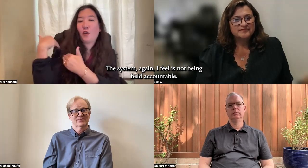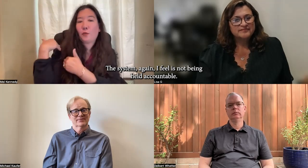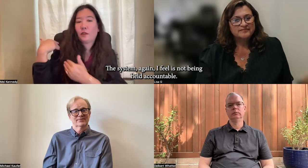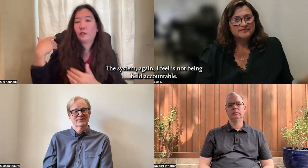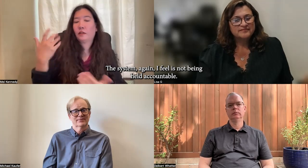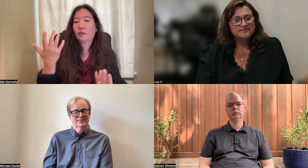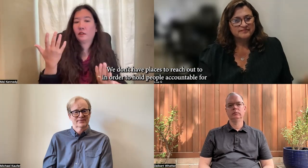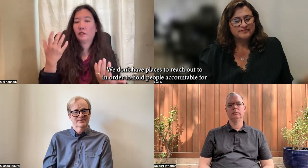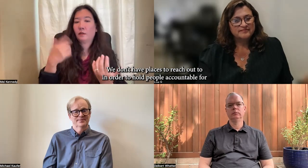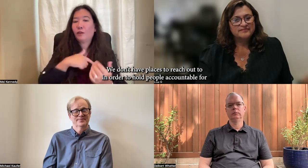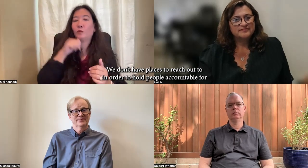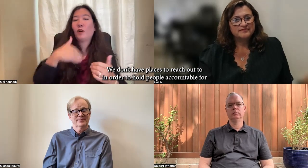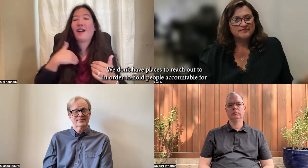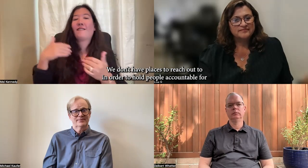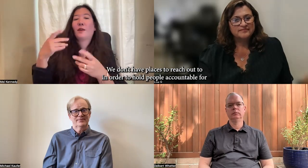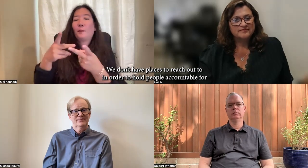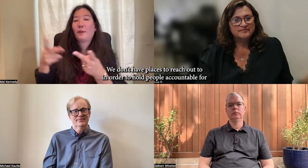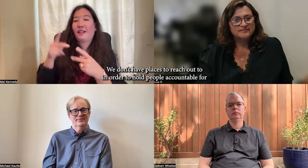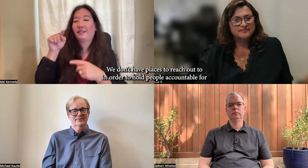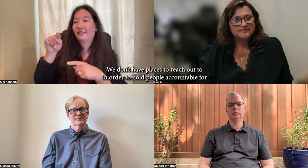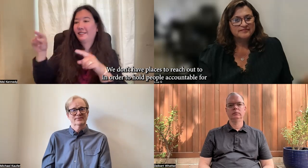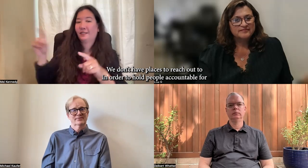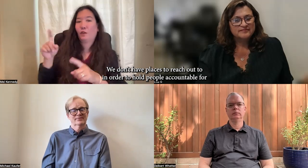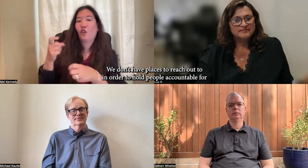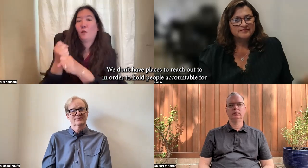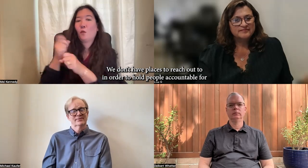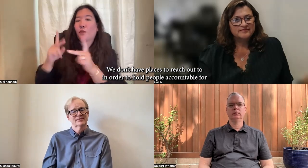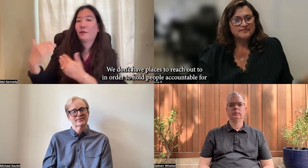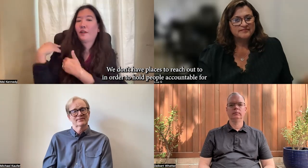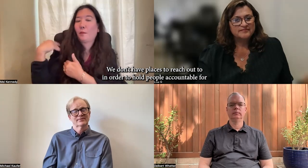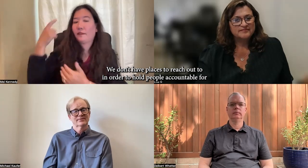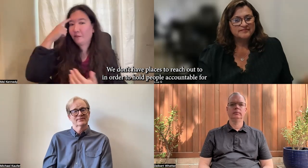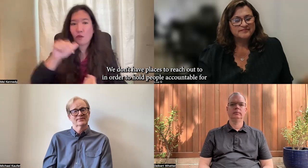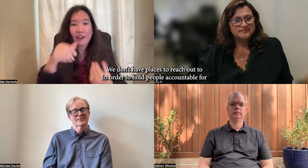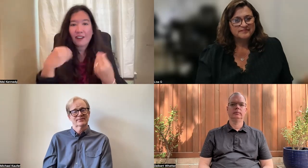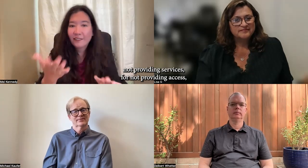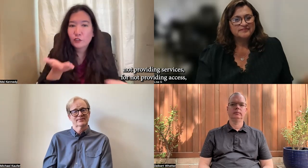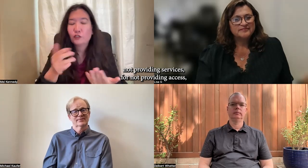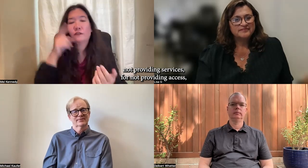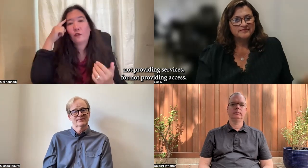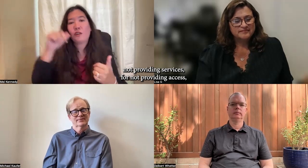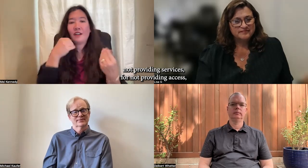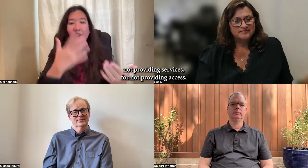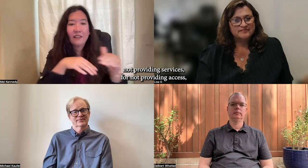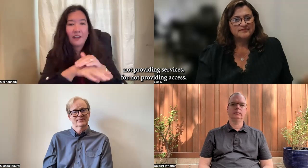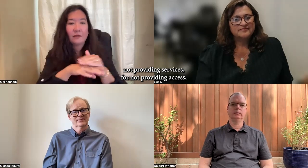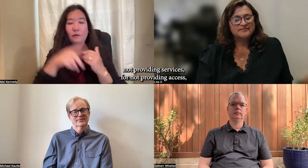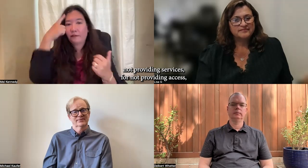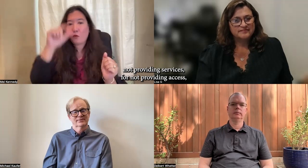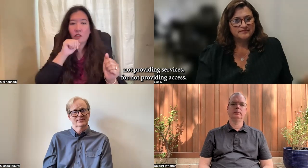accountable. We don't have places to reach out to in order to hold people accountable for not providing services, for not